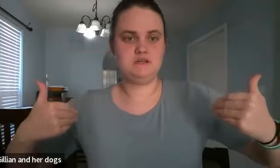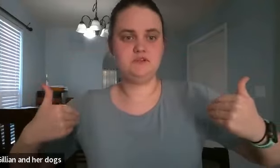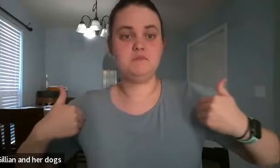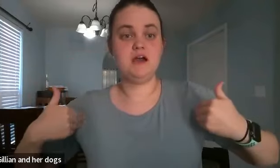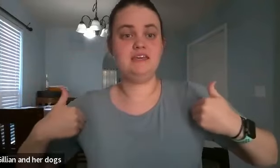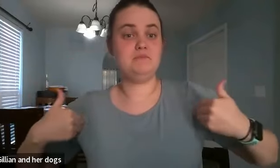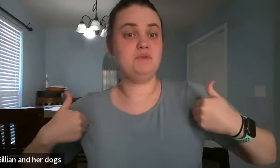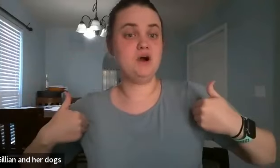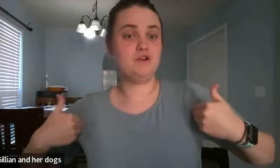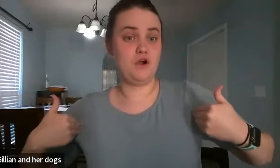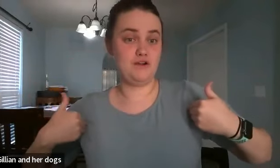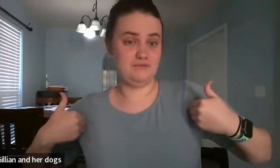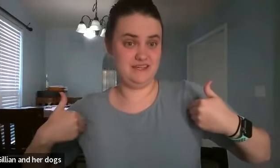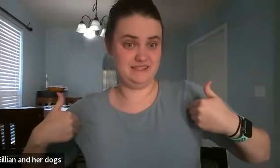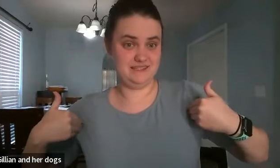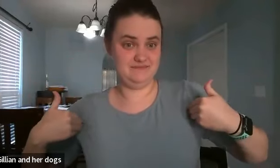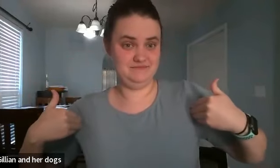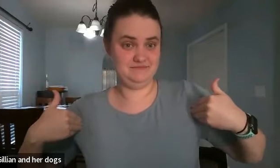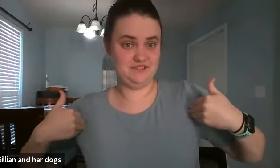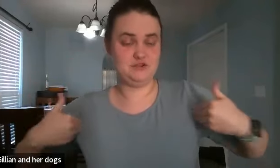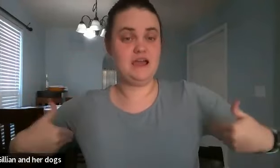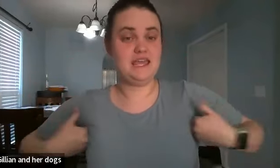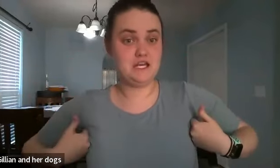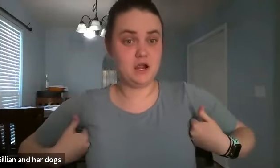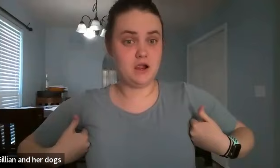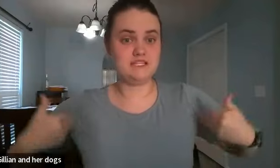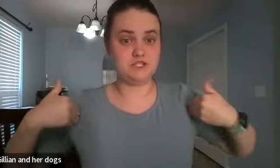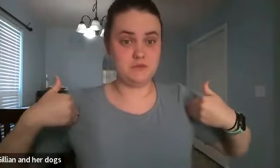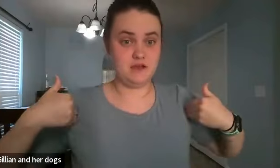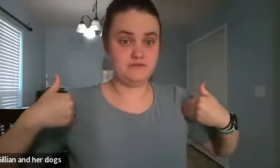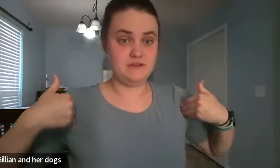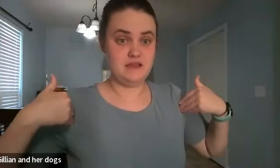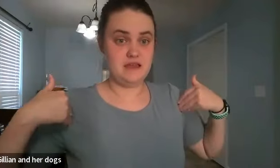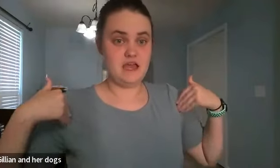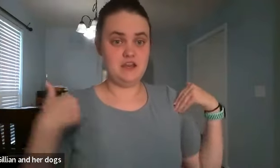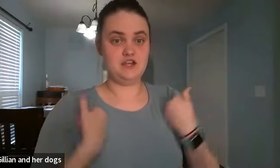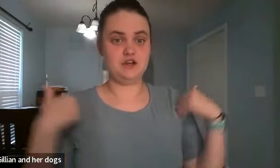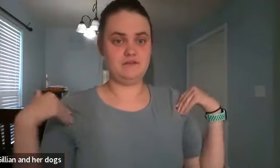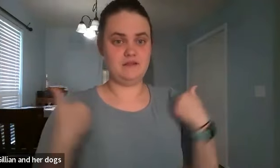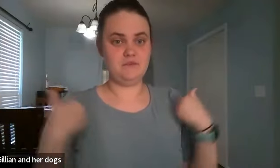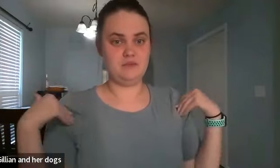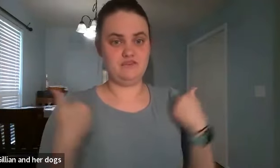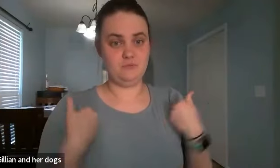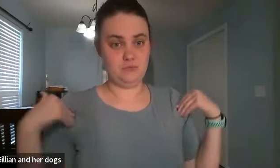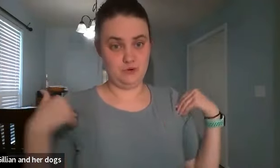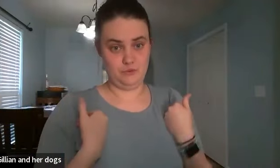to put them again above your armpits. So you're not in your armpits, but you're above. And then you're going to flap them like they're bird